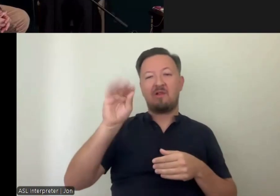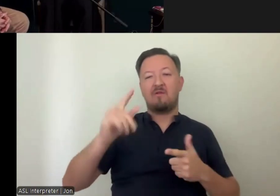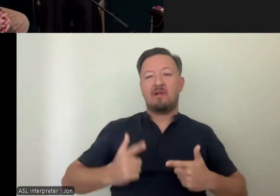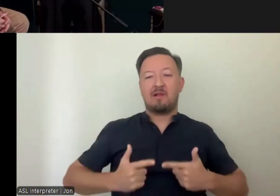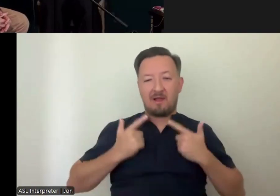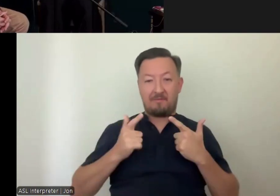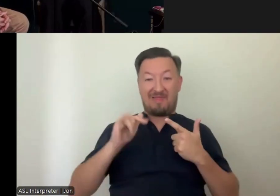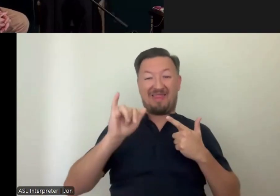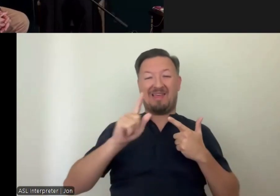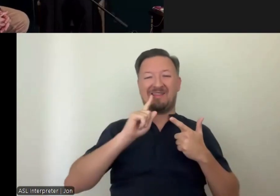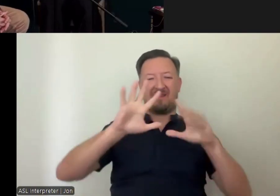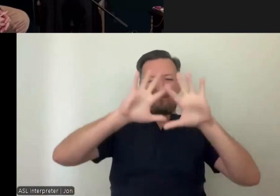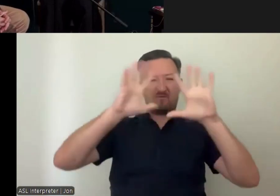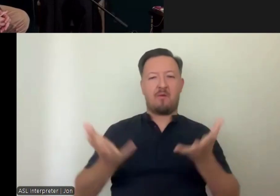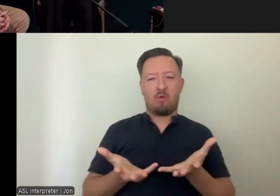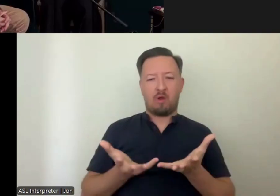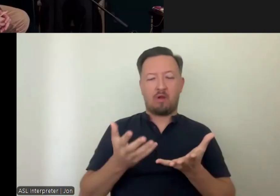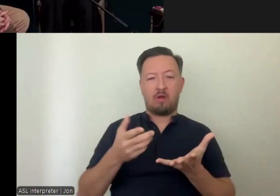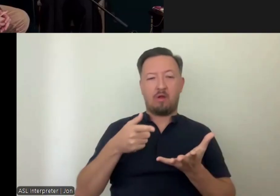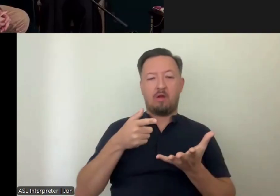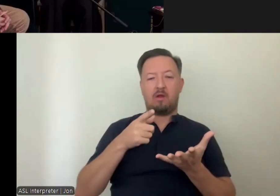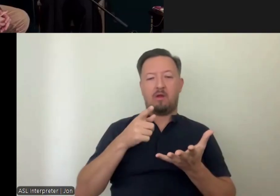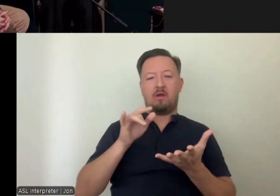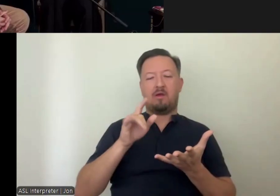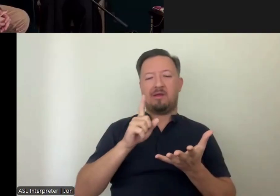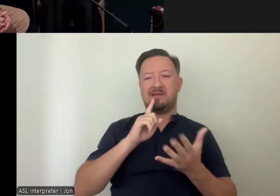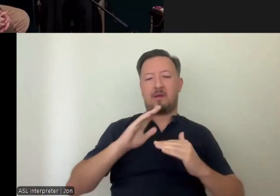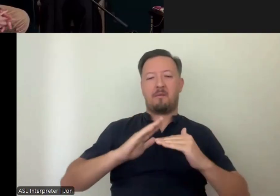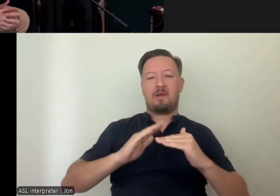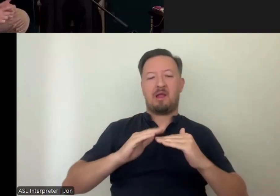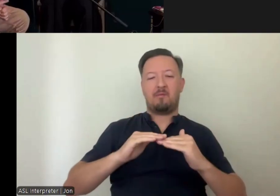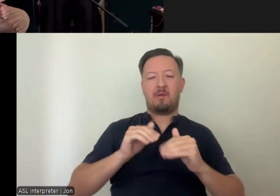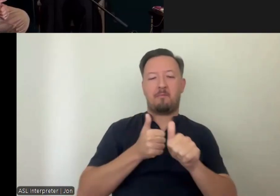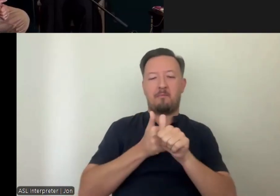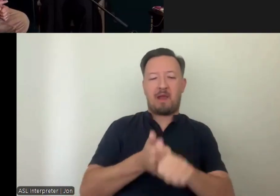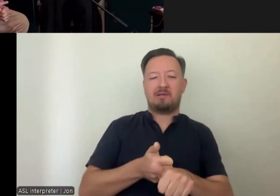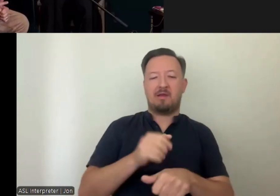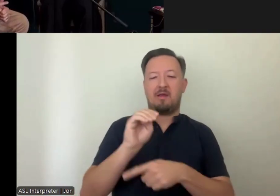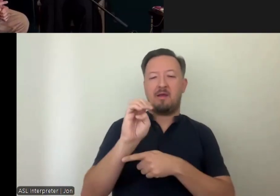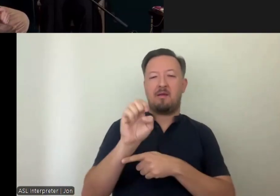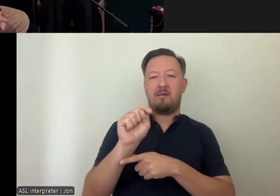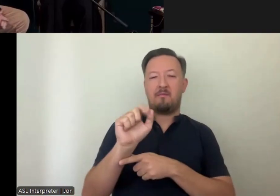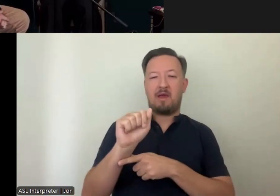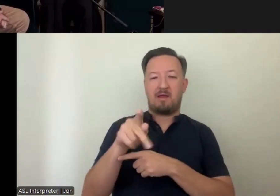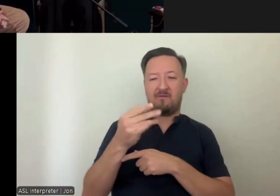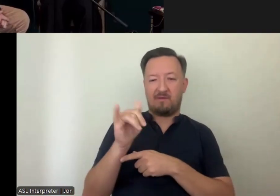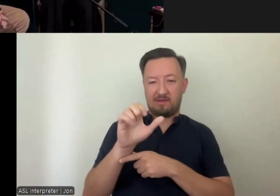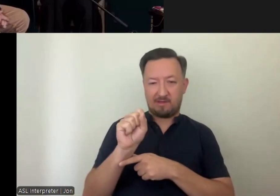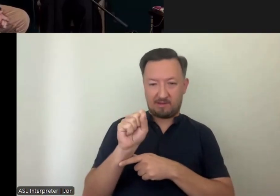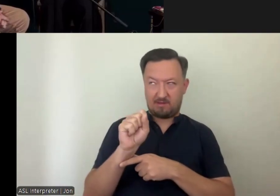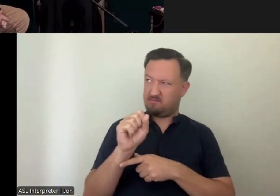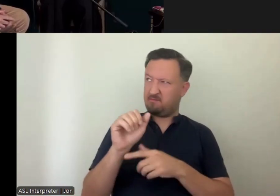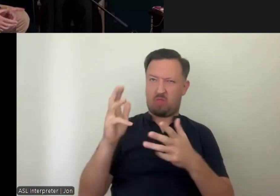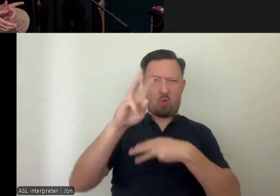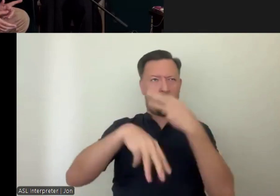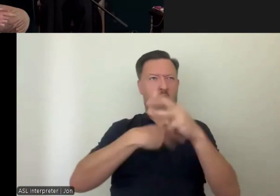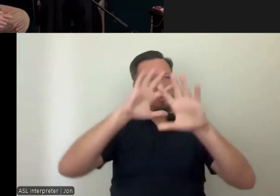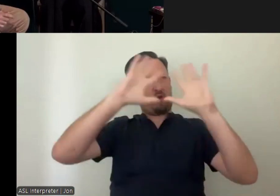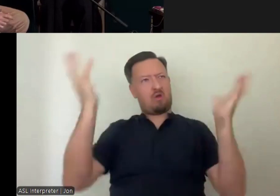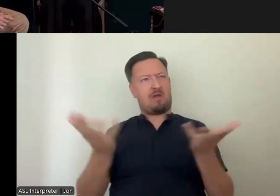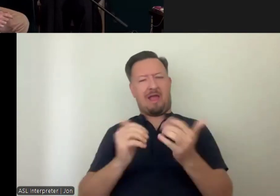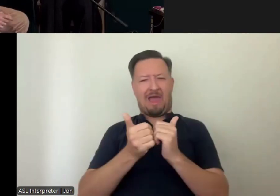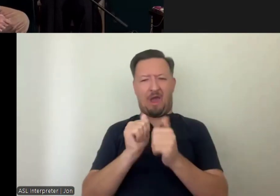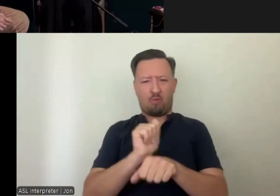a framework that is made at a minimum of metaphysics, that is, an account of how the world works,